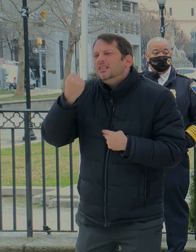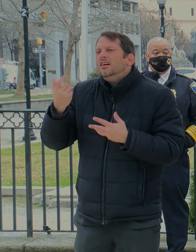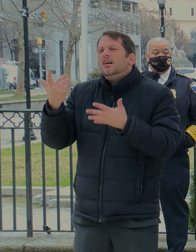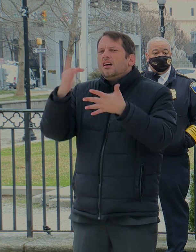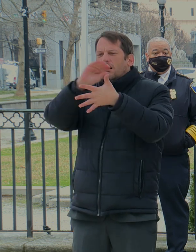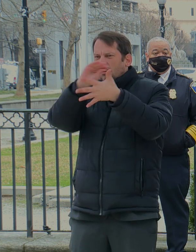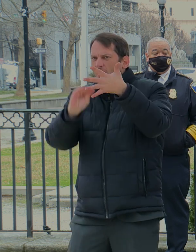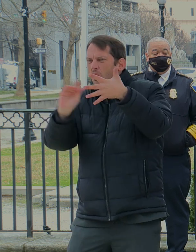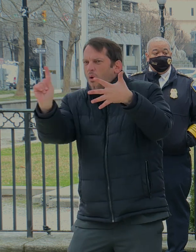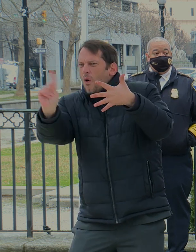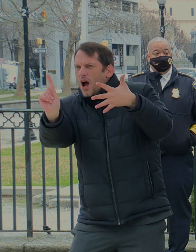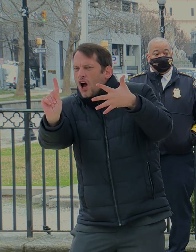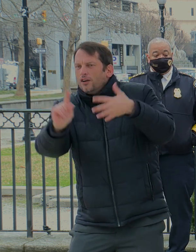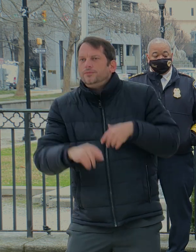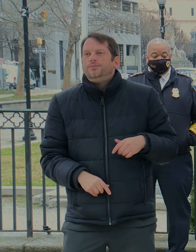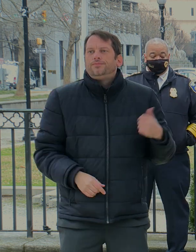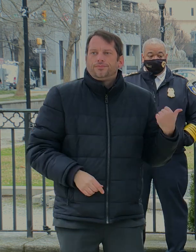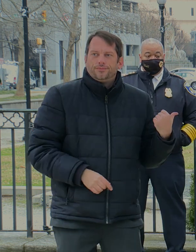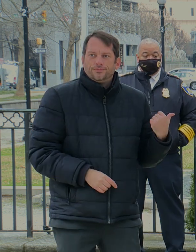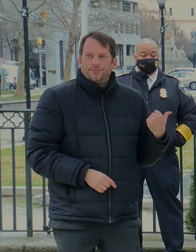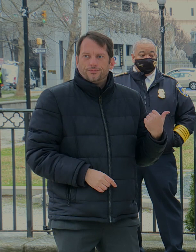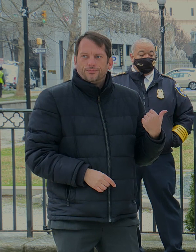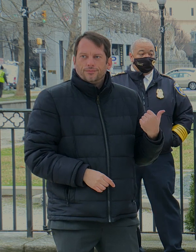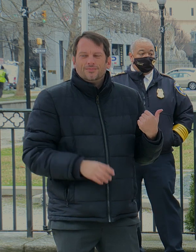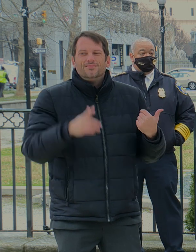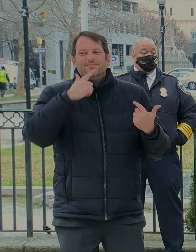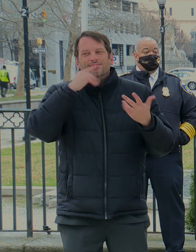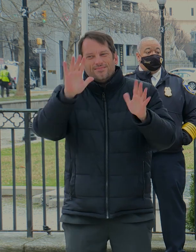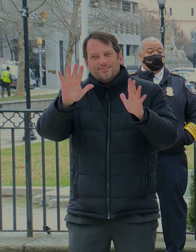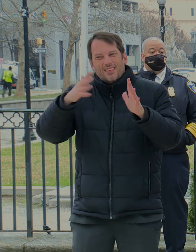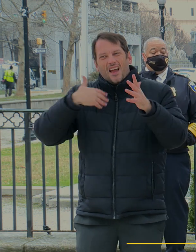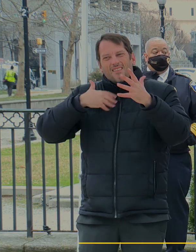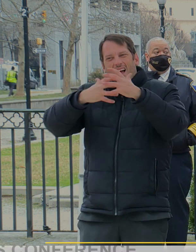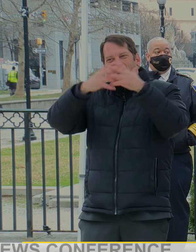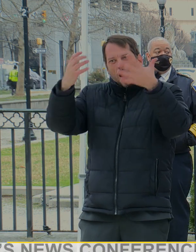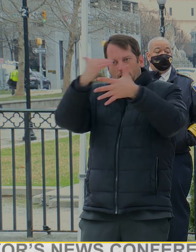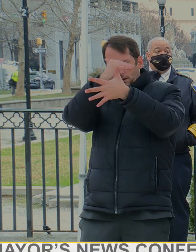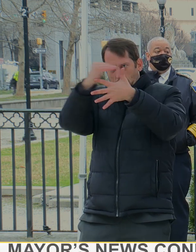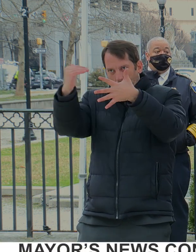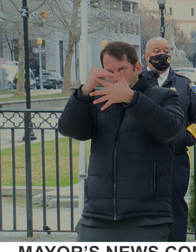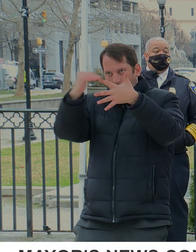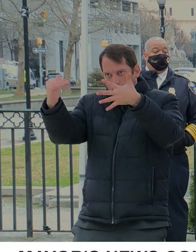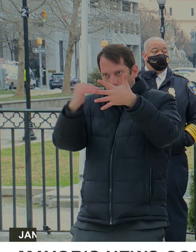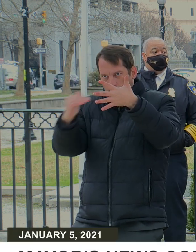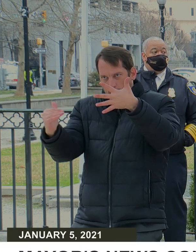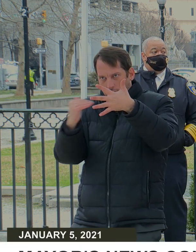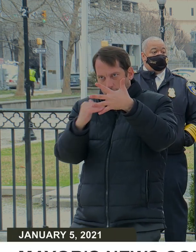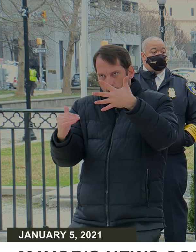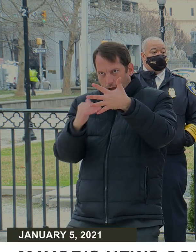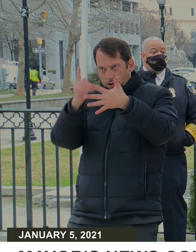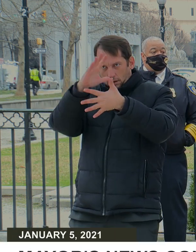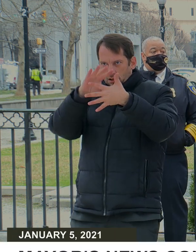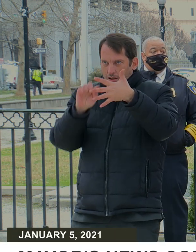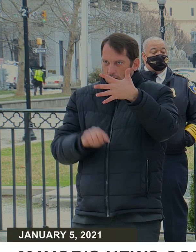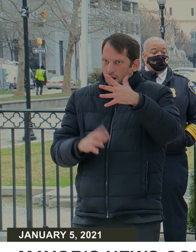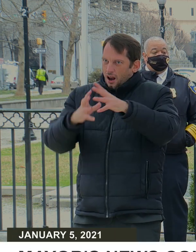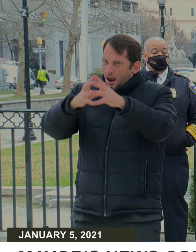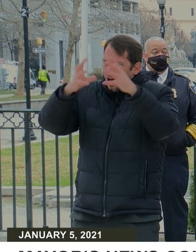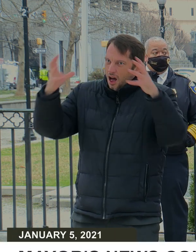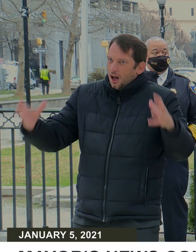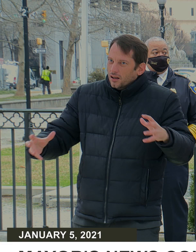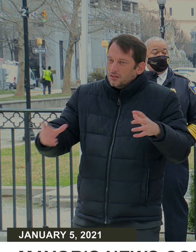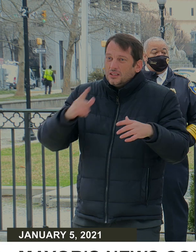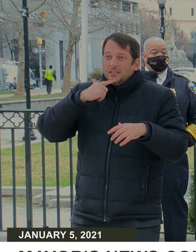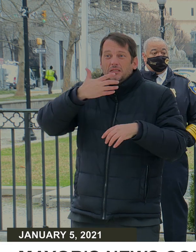So again, there are a lot of phases and tiers, and so I don't want to steer you wrong. They are included in our phases. The best place to get the most